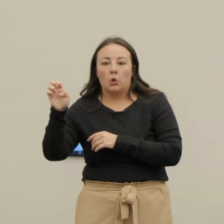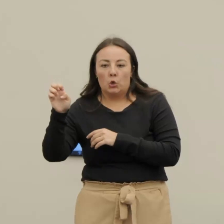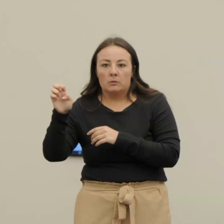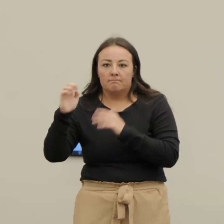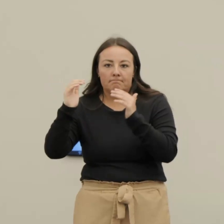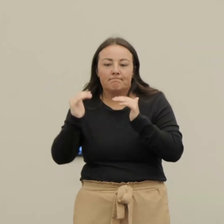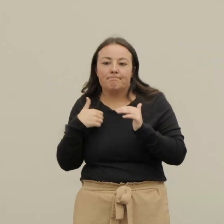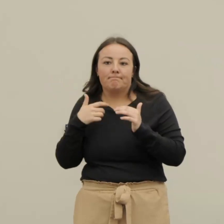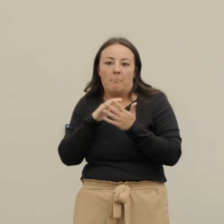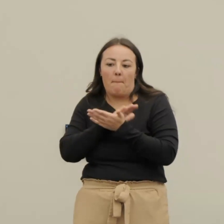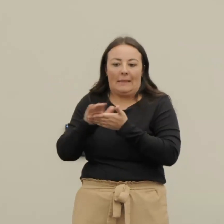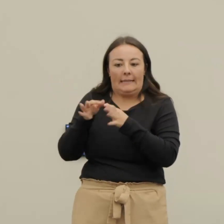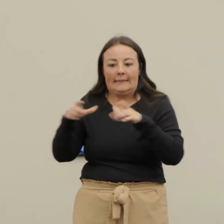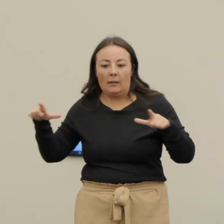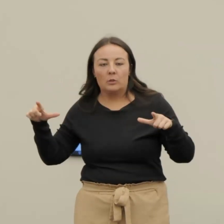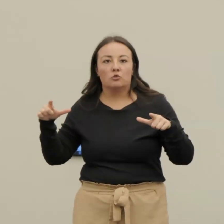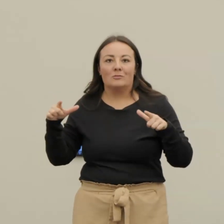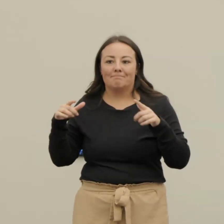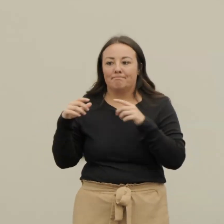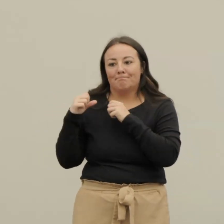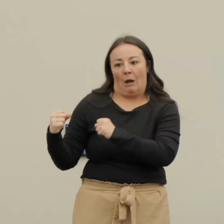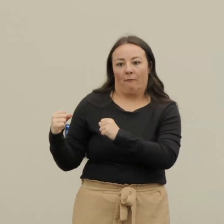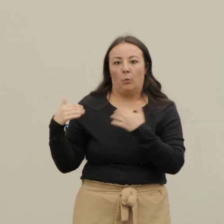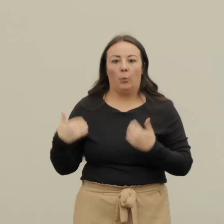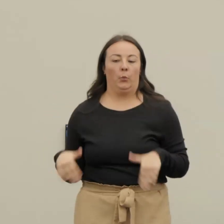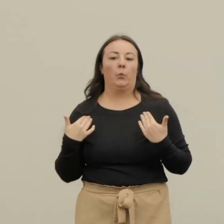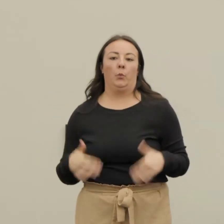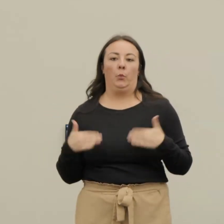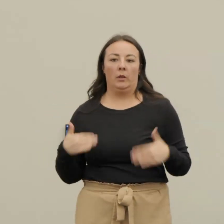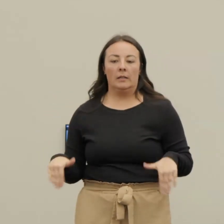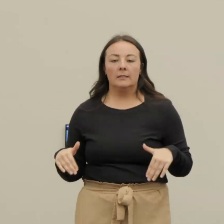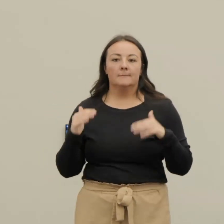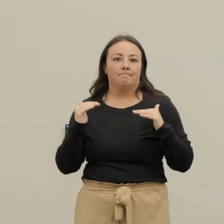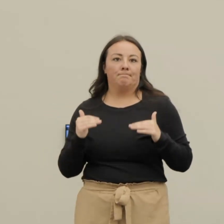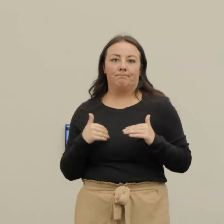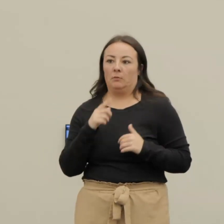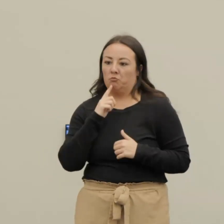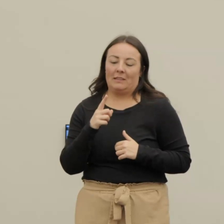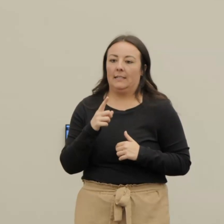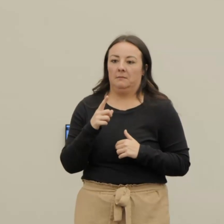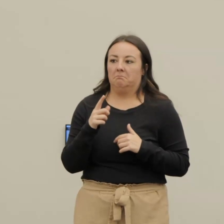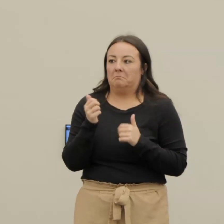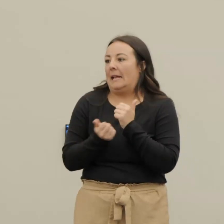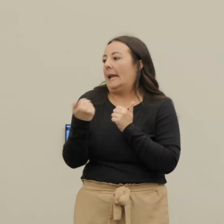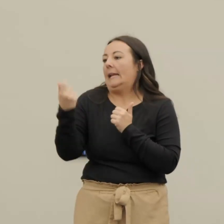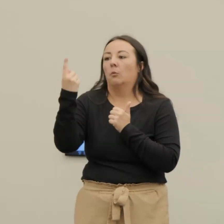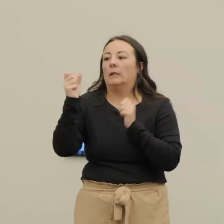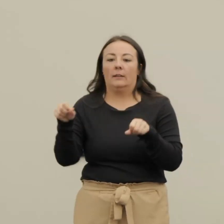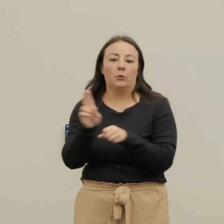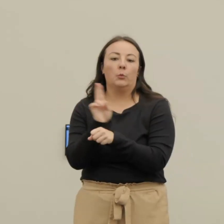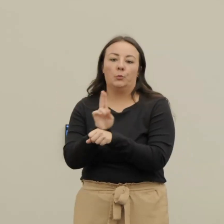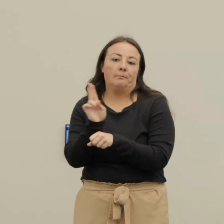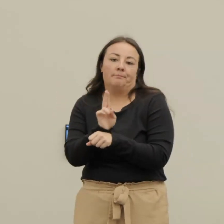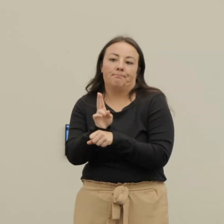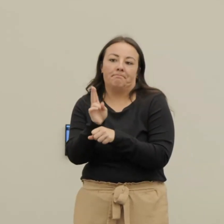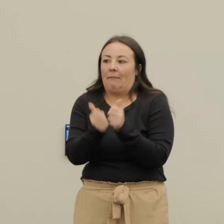way more powerful. And it's so much more usable for everybody.